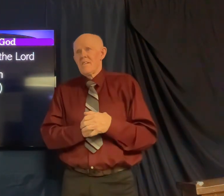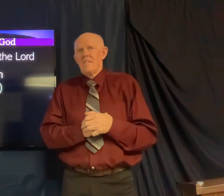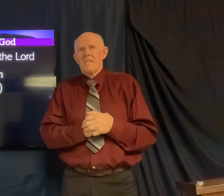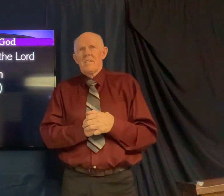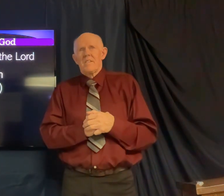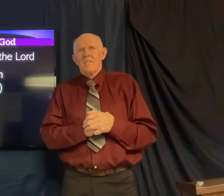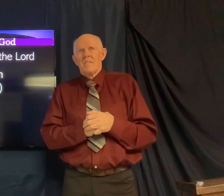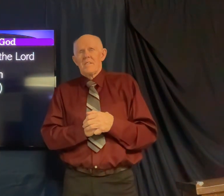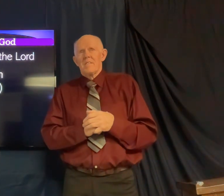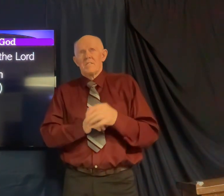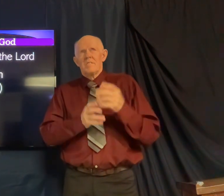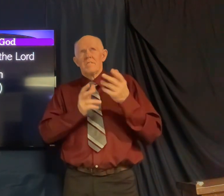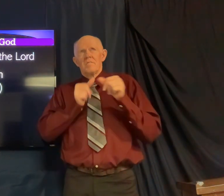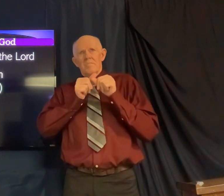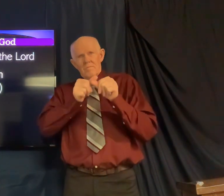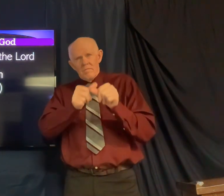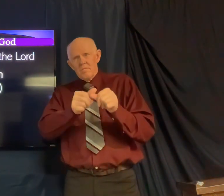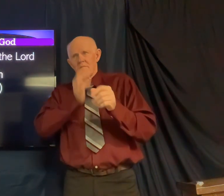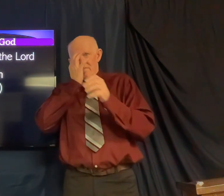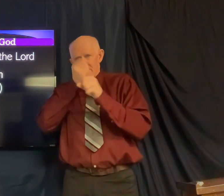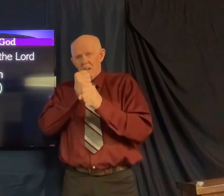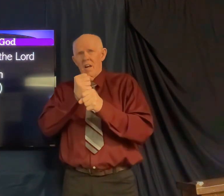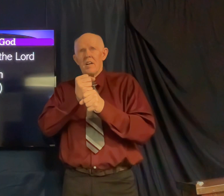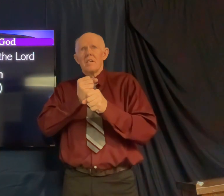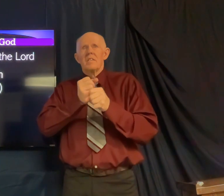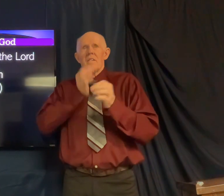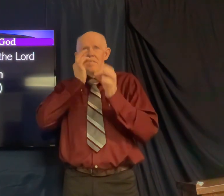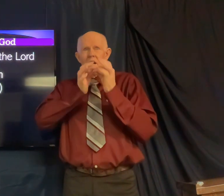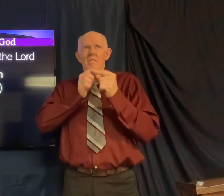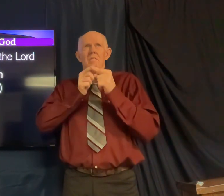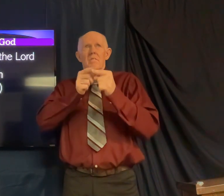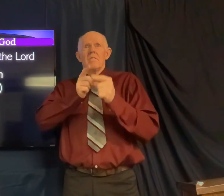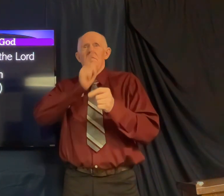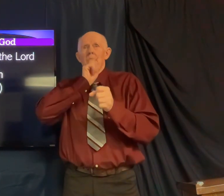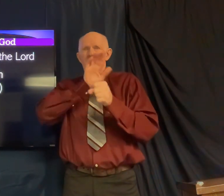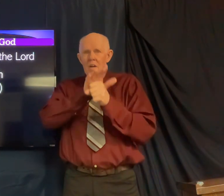we look to the promised land, which is heaven. We must stay faithful,